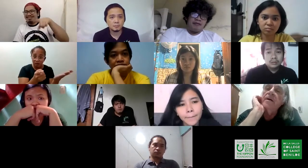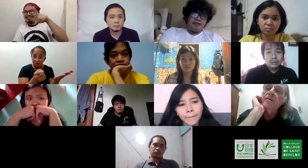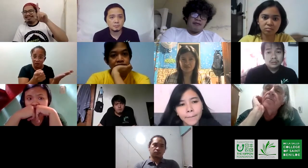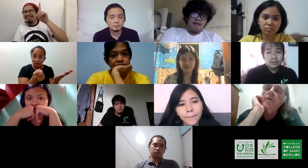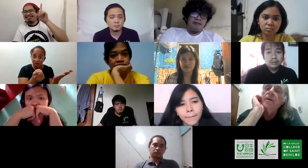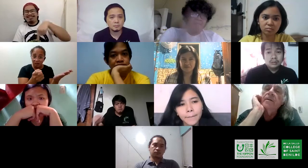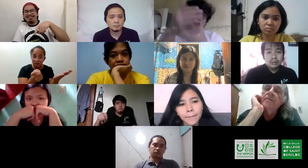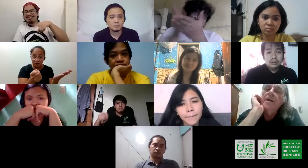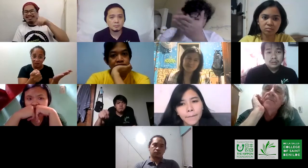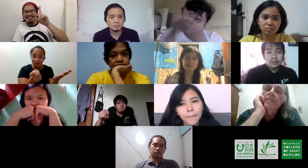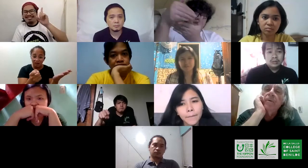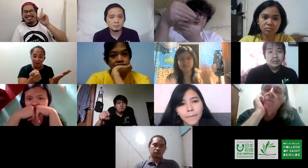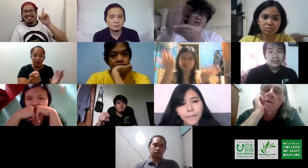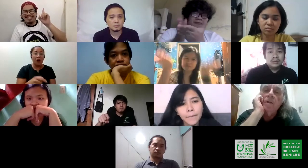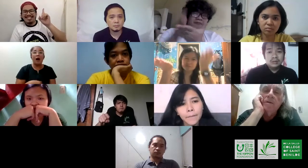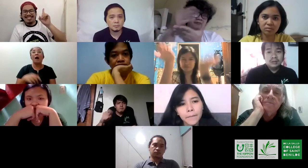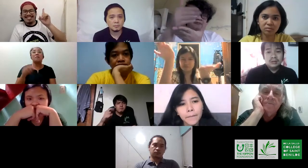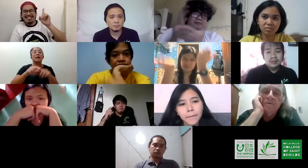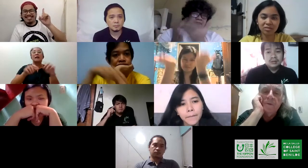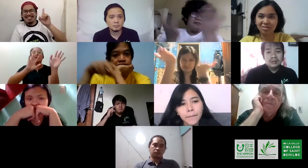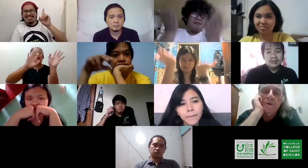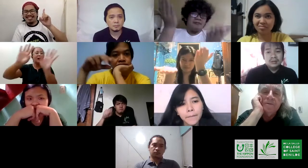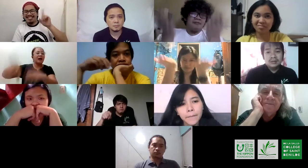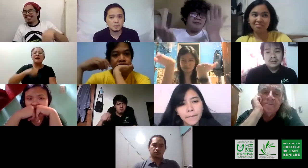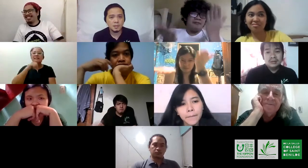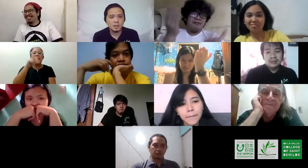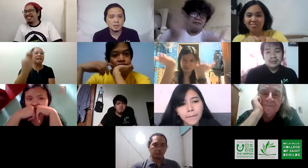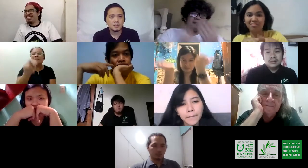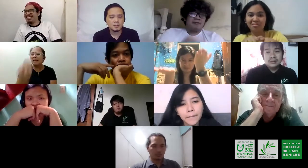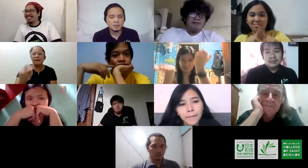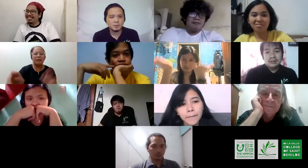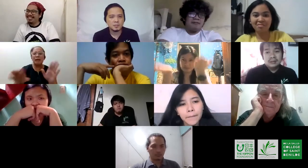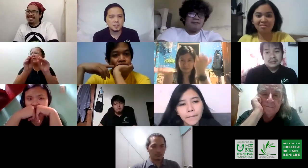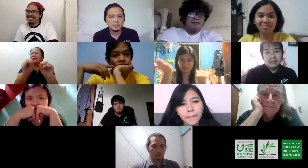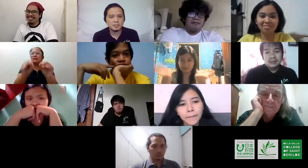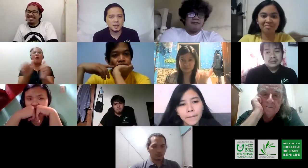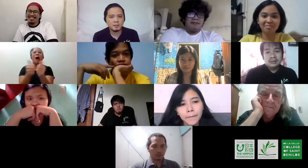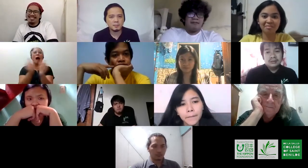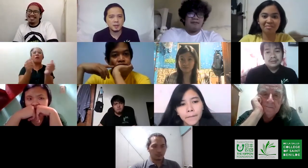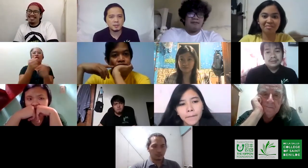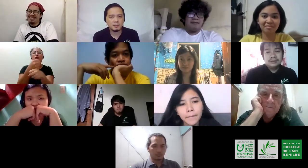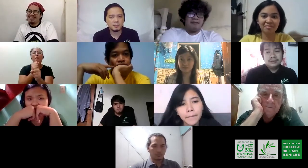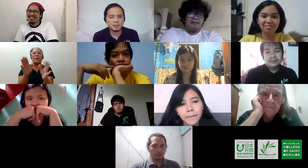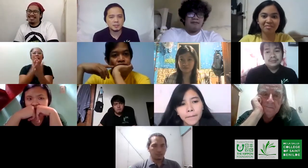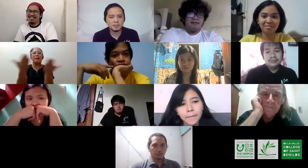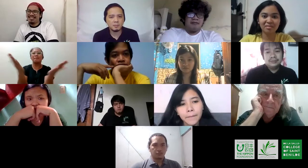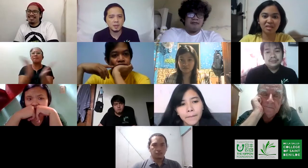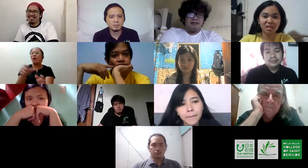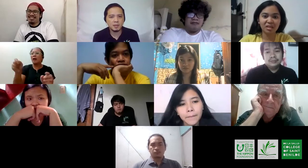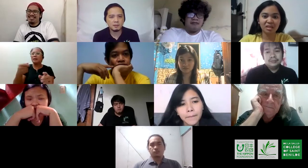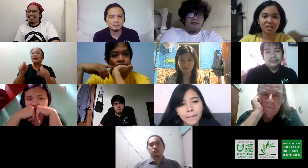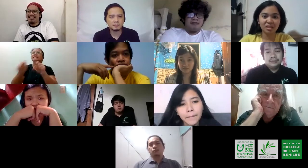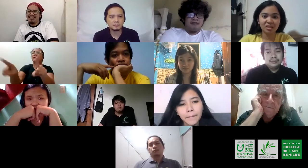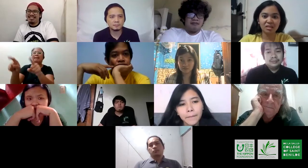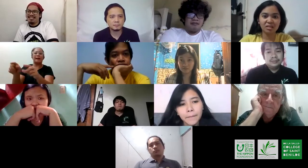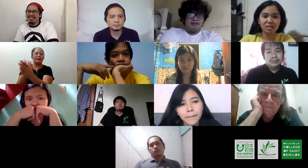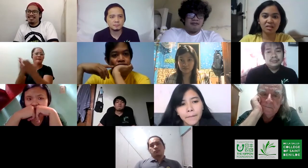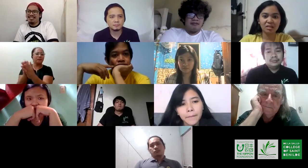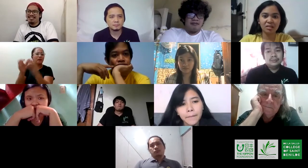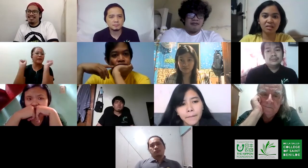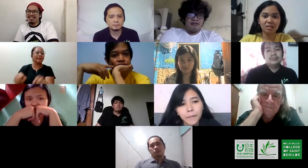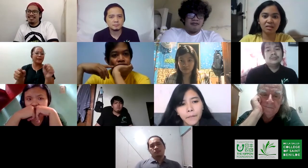and sell the book and people will learn from the book. Then we say some, and then Meng saying maybe.